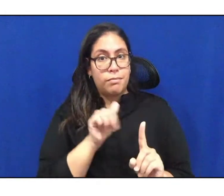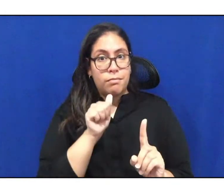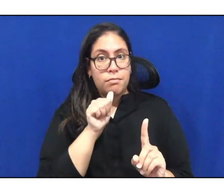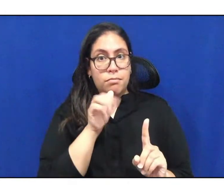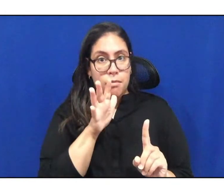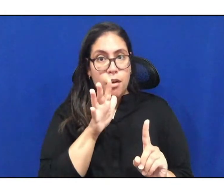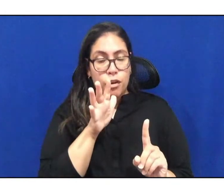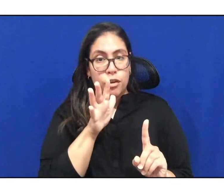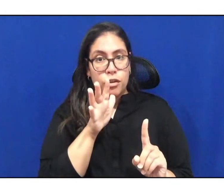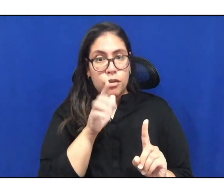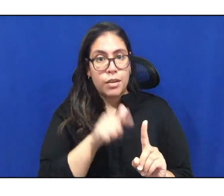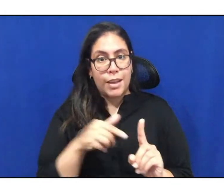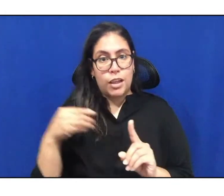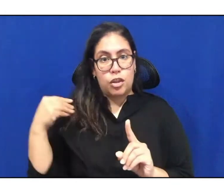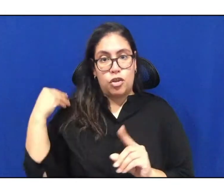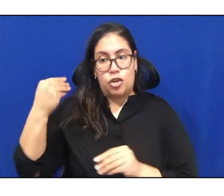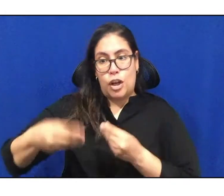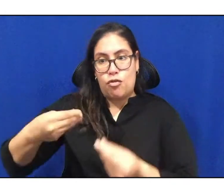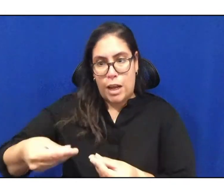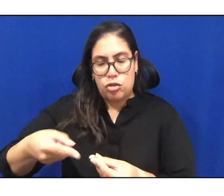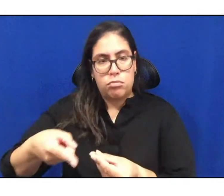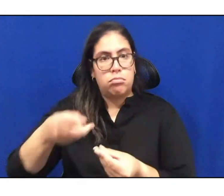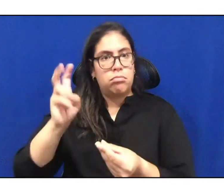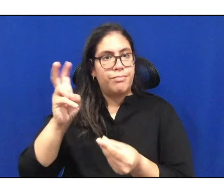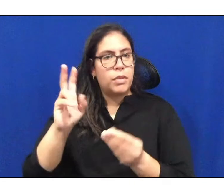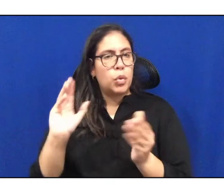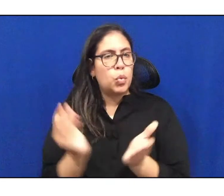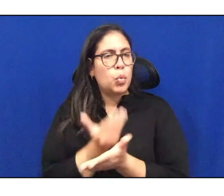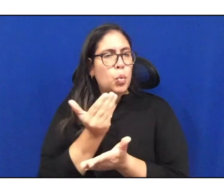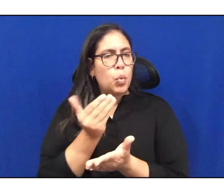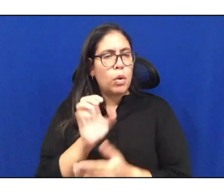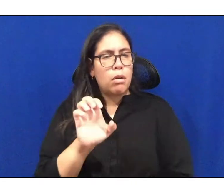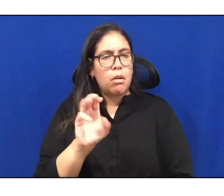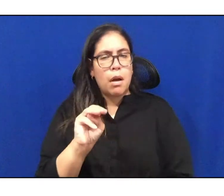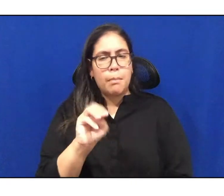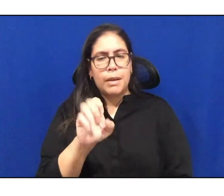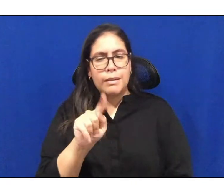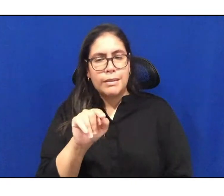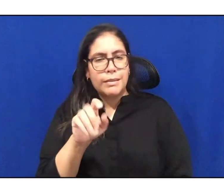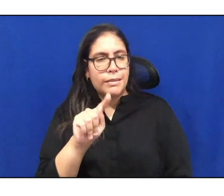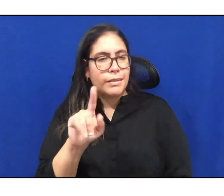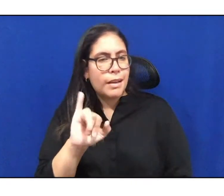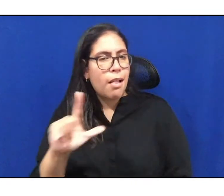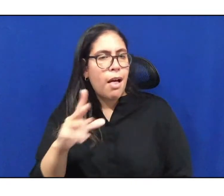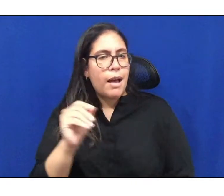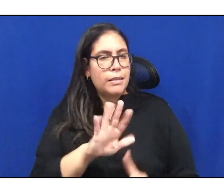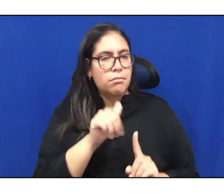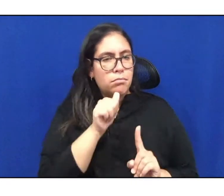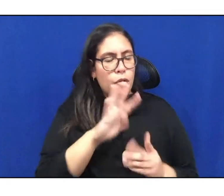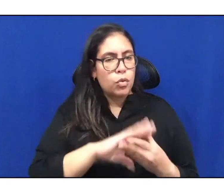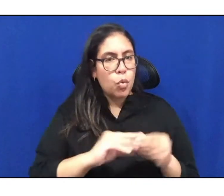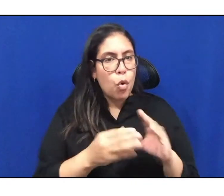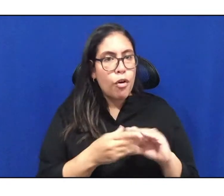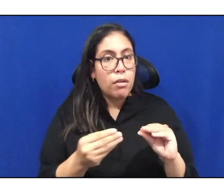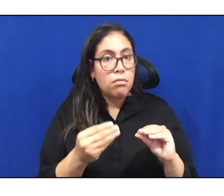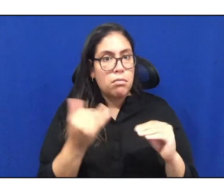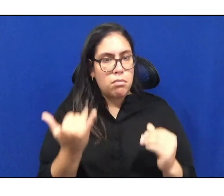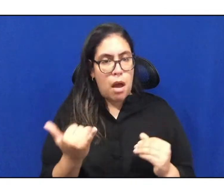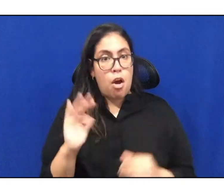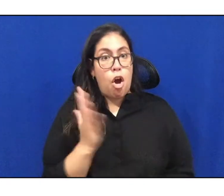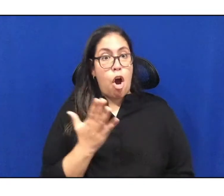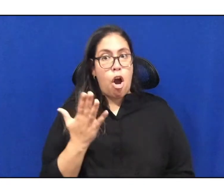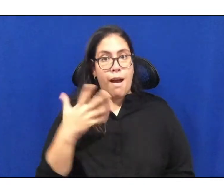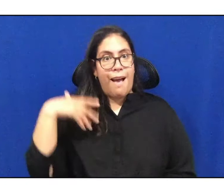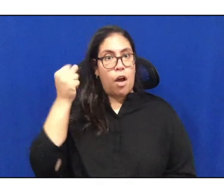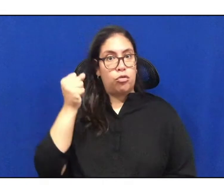generations that knew Till-Mobley and that have experienced their story contemporaneously are among our elders. Emmett